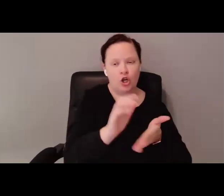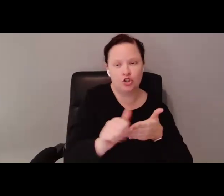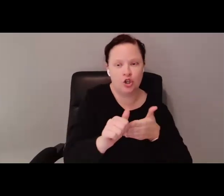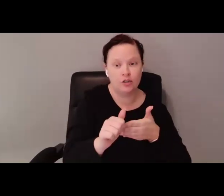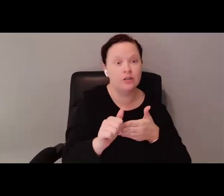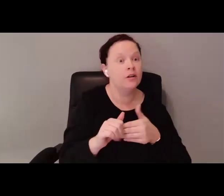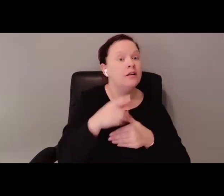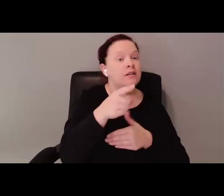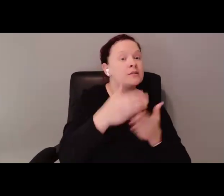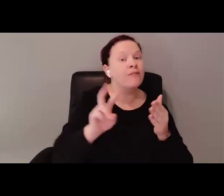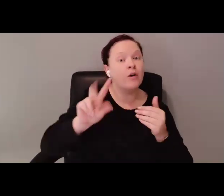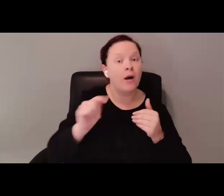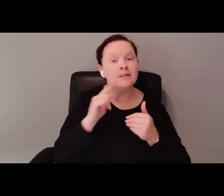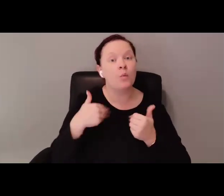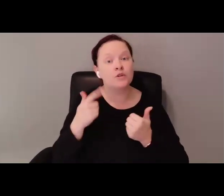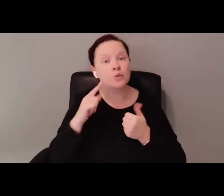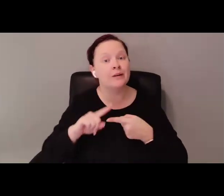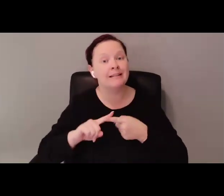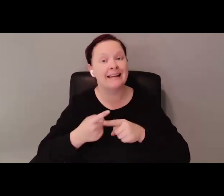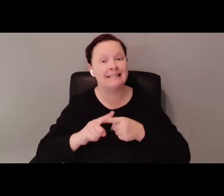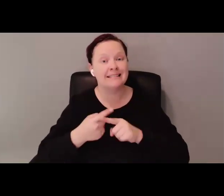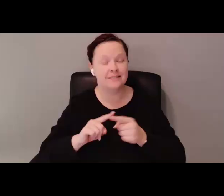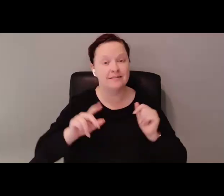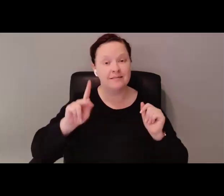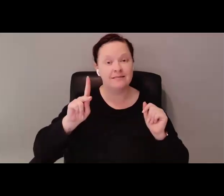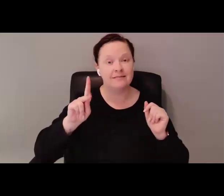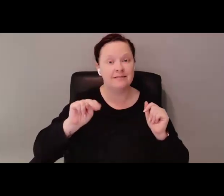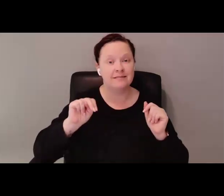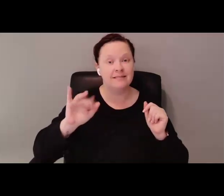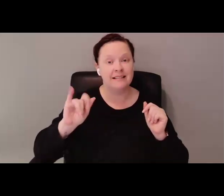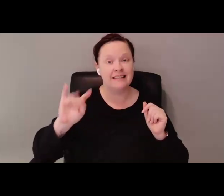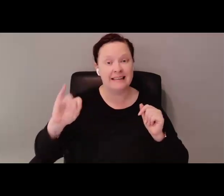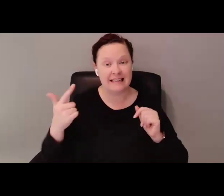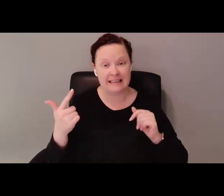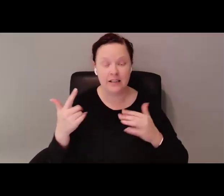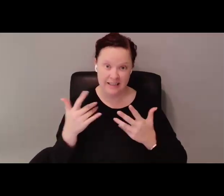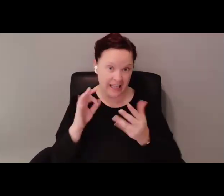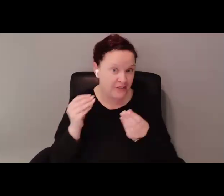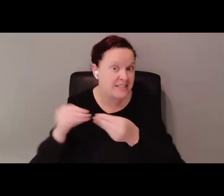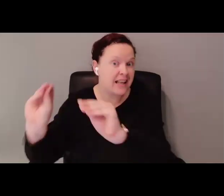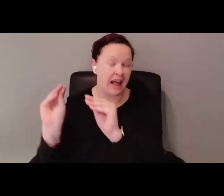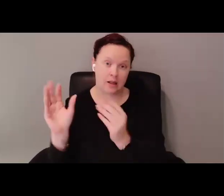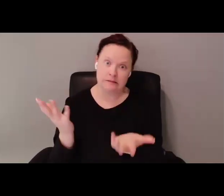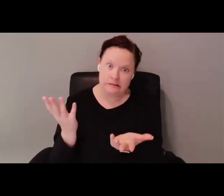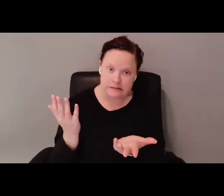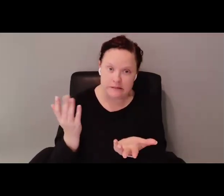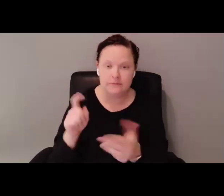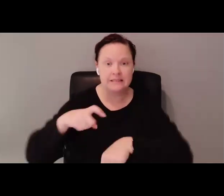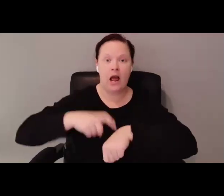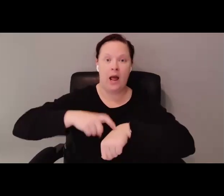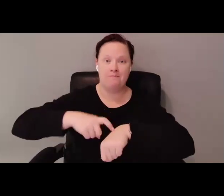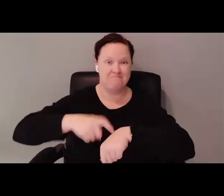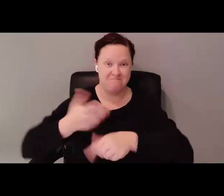knitting. That's great. If you were to sell that, I hope you could knit fast because a lot of my crafters,